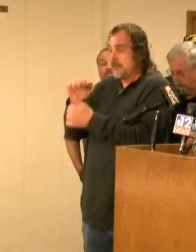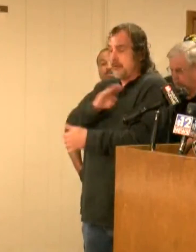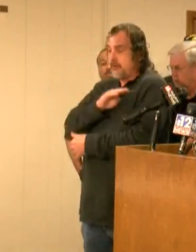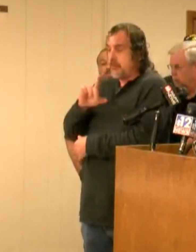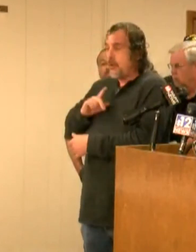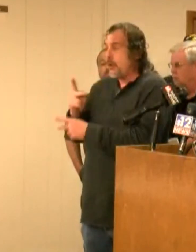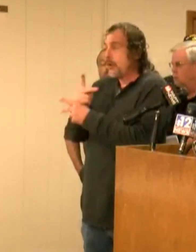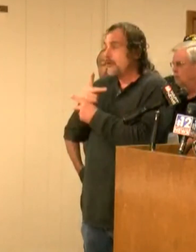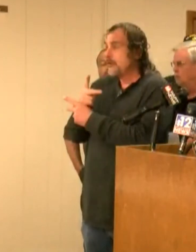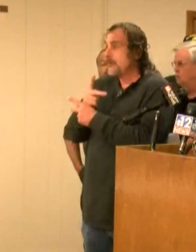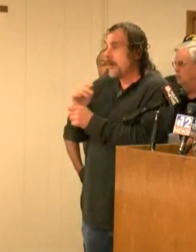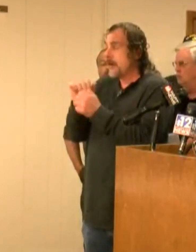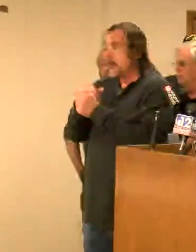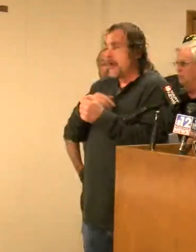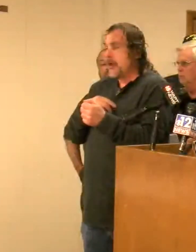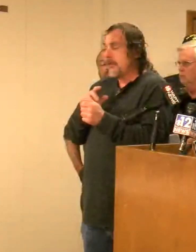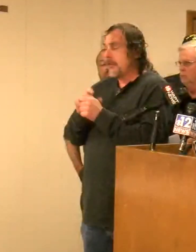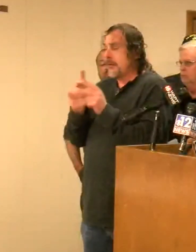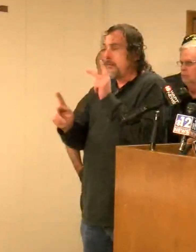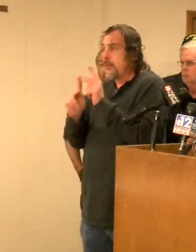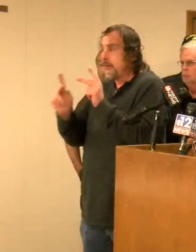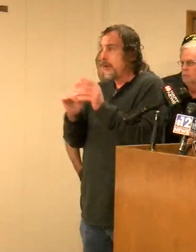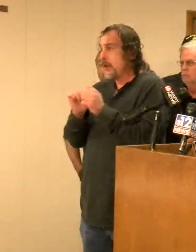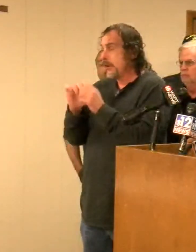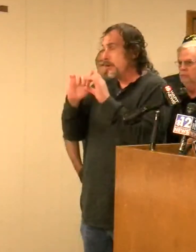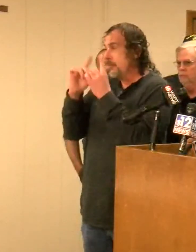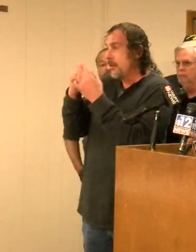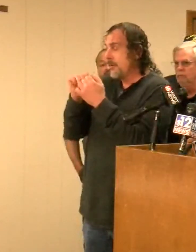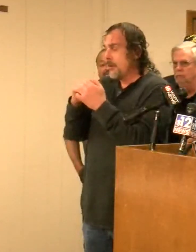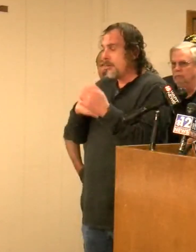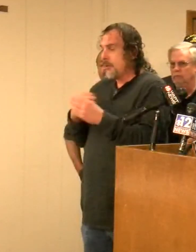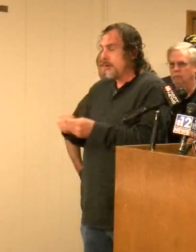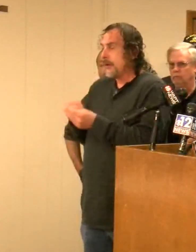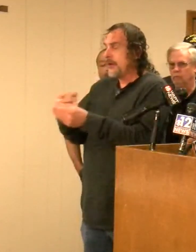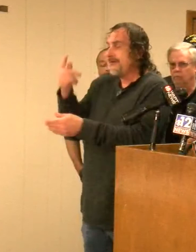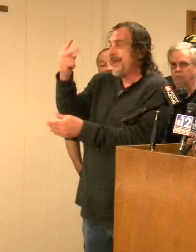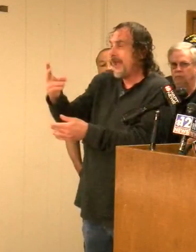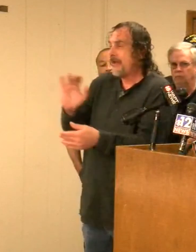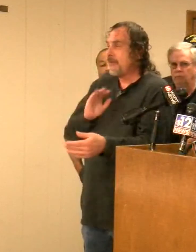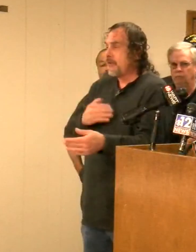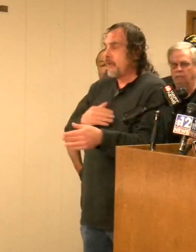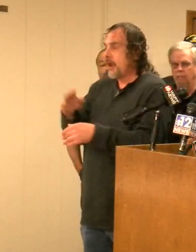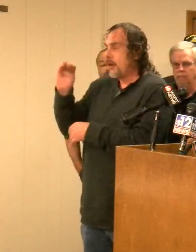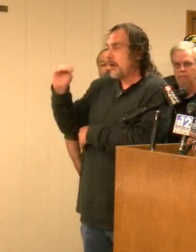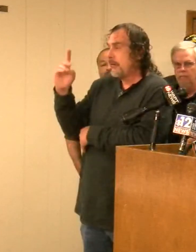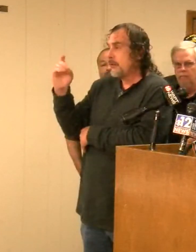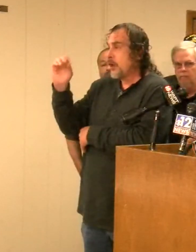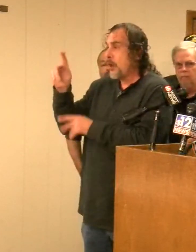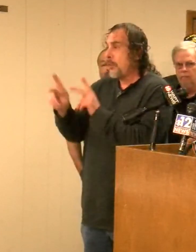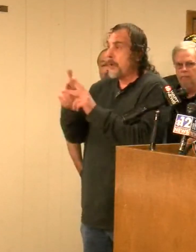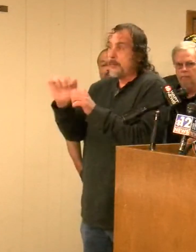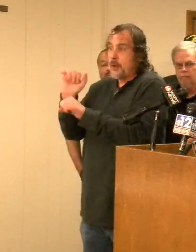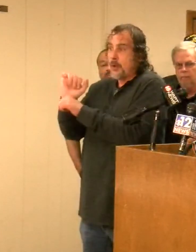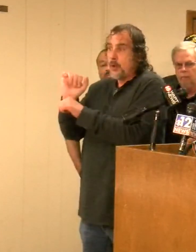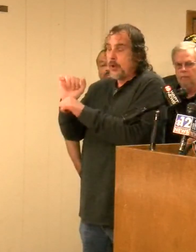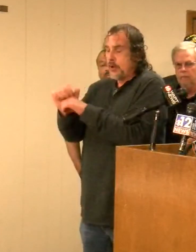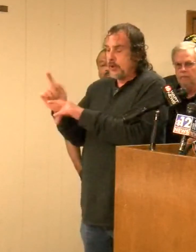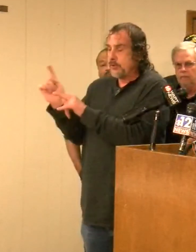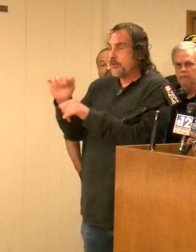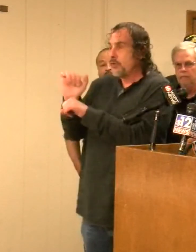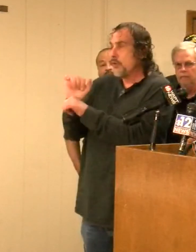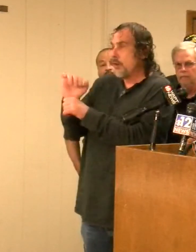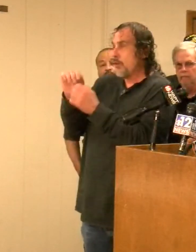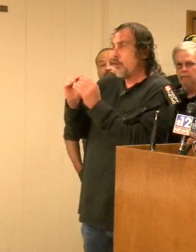Supervisors, along with its Public Works Department, will deploy over half of their Public Works Department tomorrow to work with the City